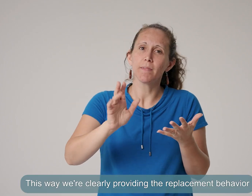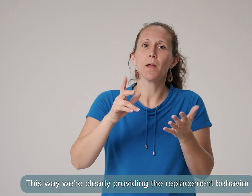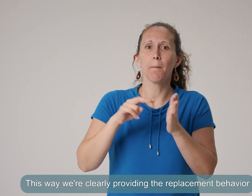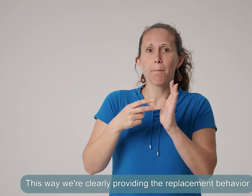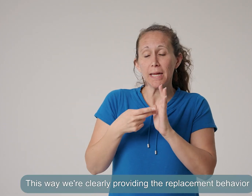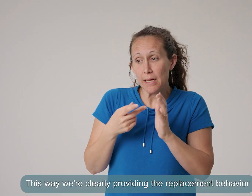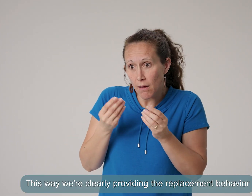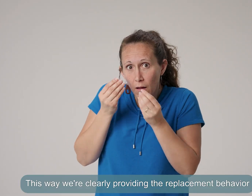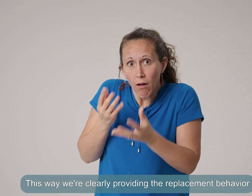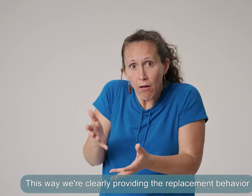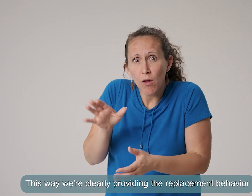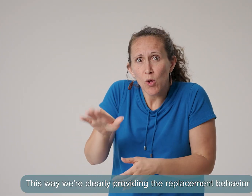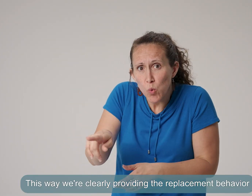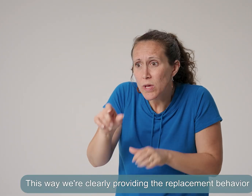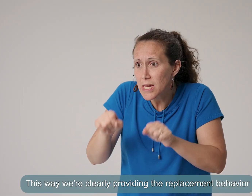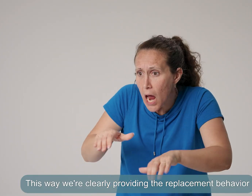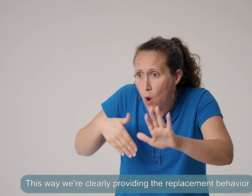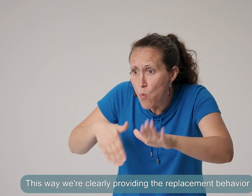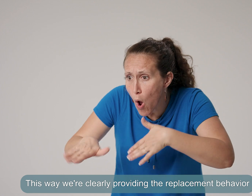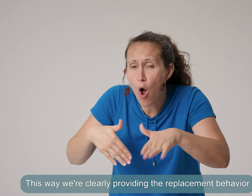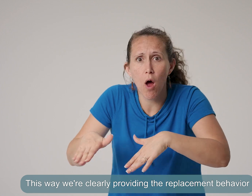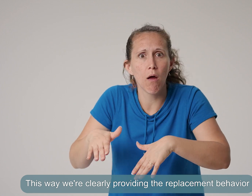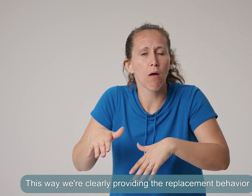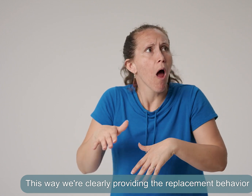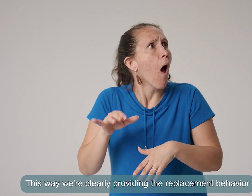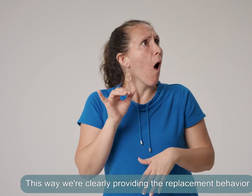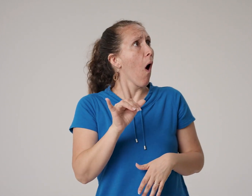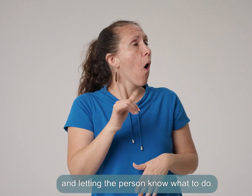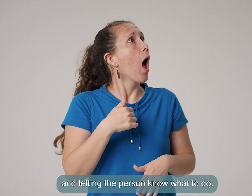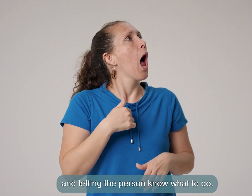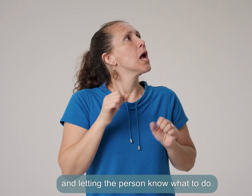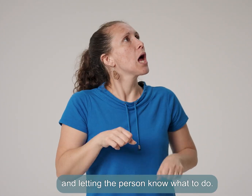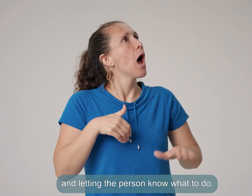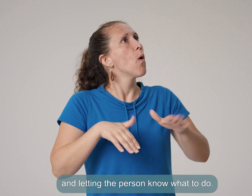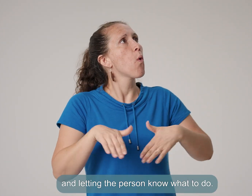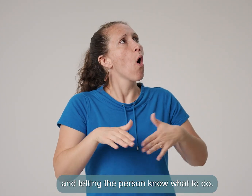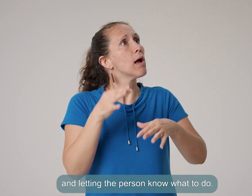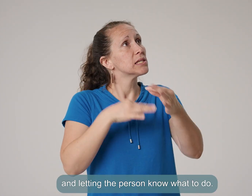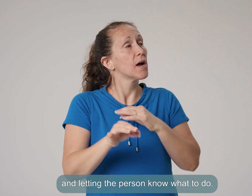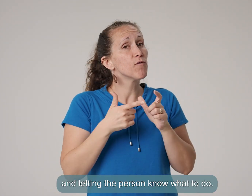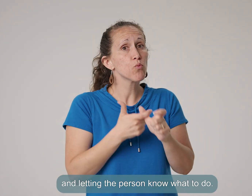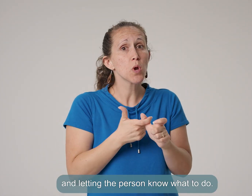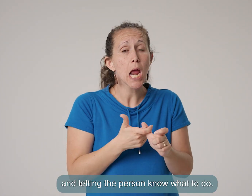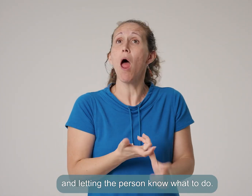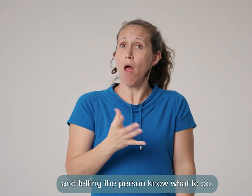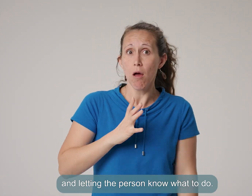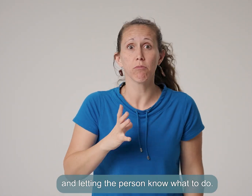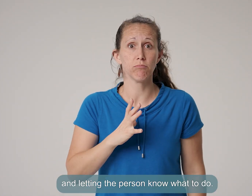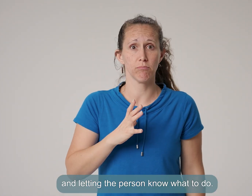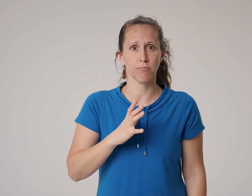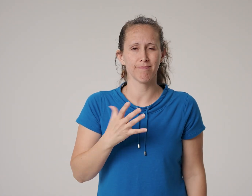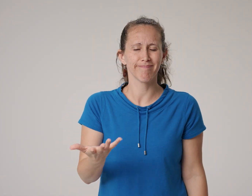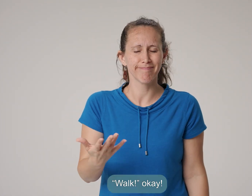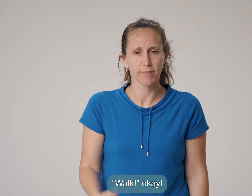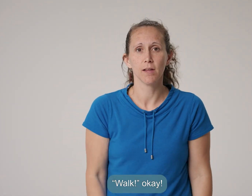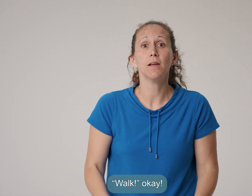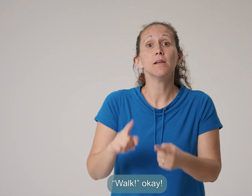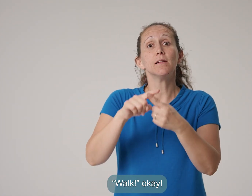This way, we're clearly providing the replacement behavior and letting the person know what to do. Walk,